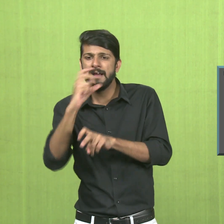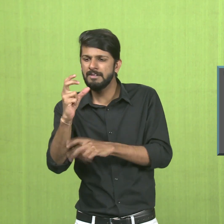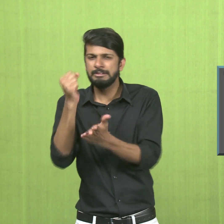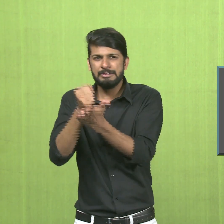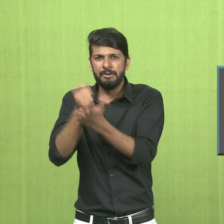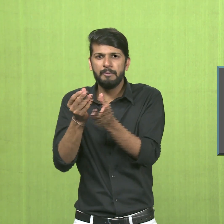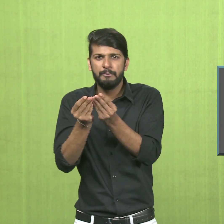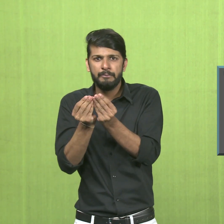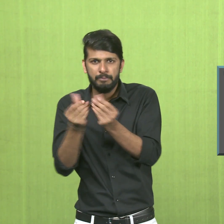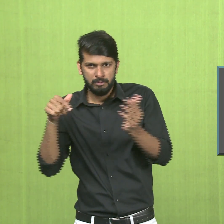clothes,